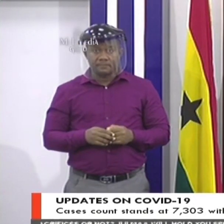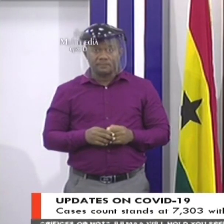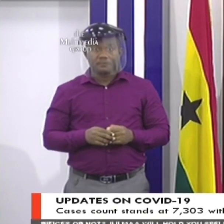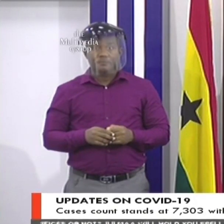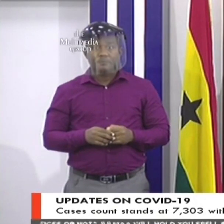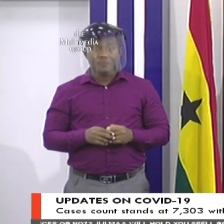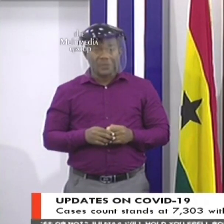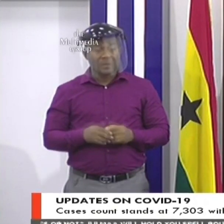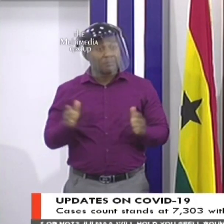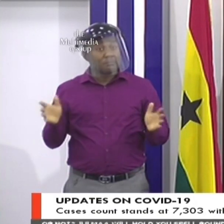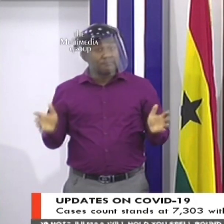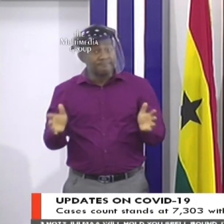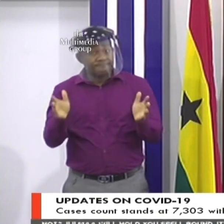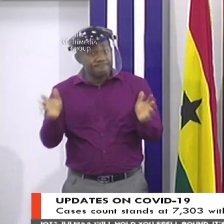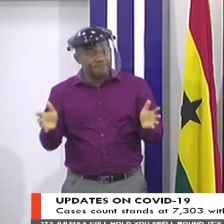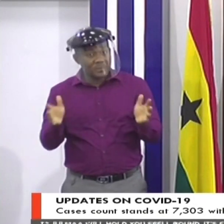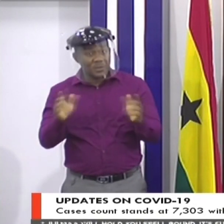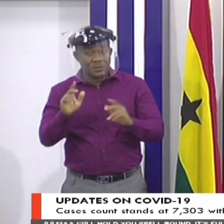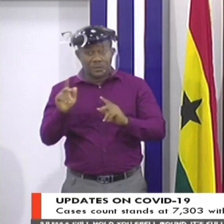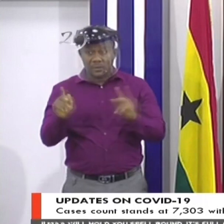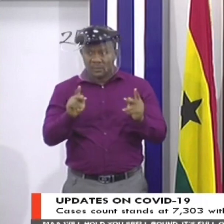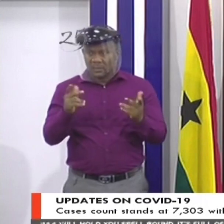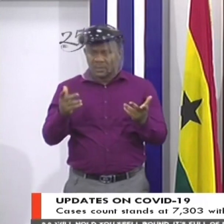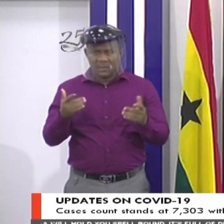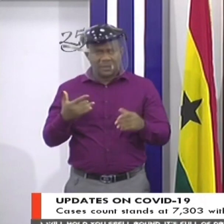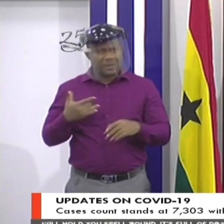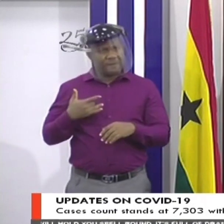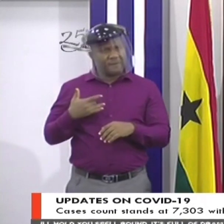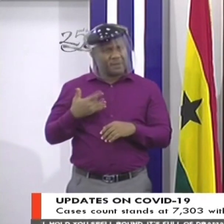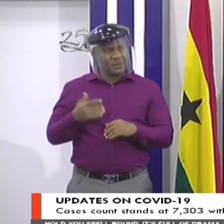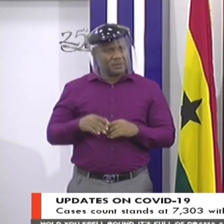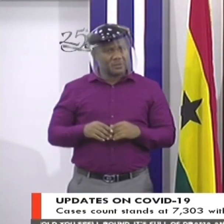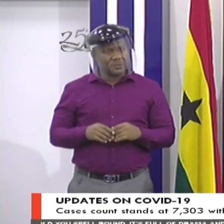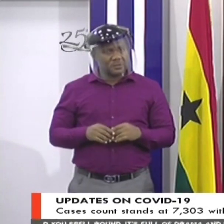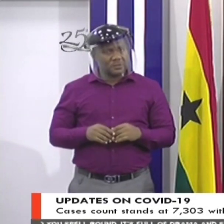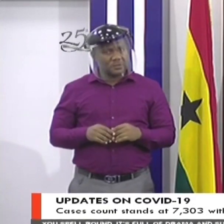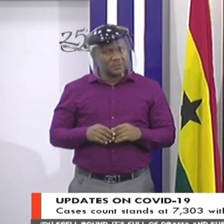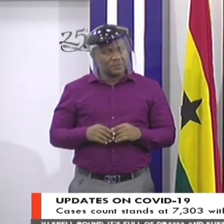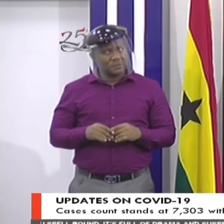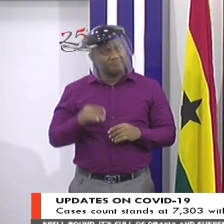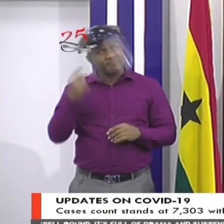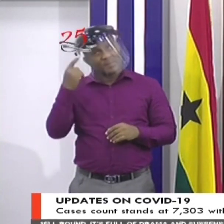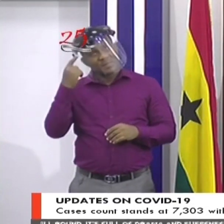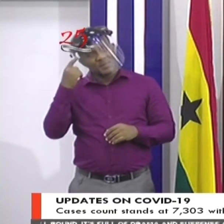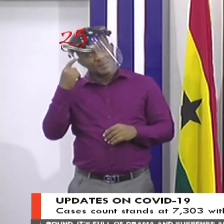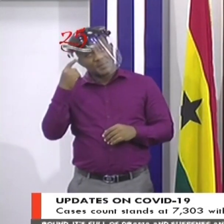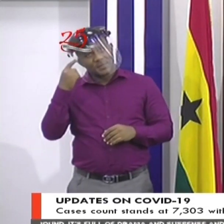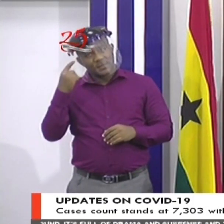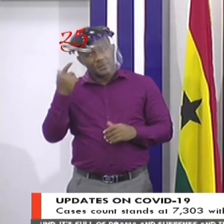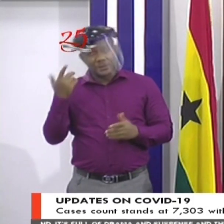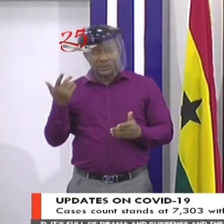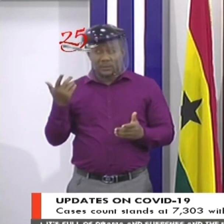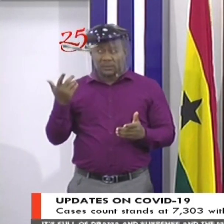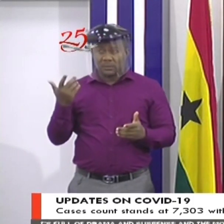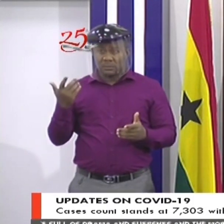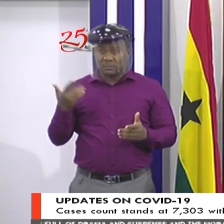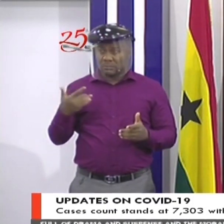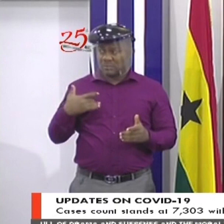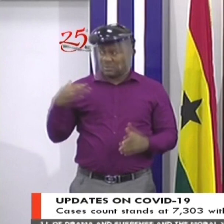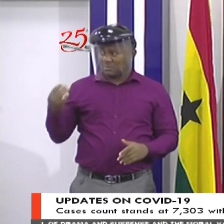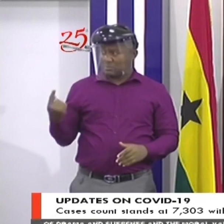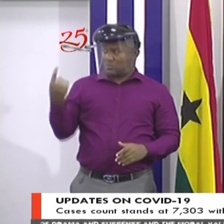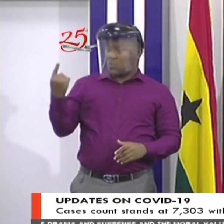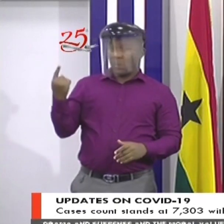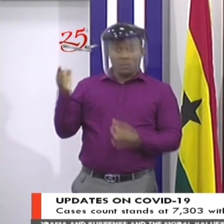would encourage everybody not to think of him or herself as just an